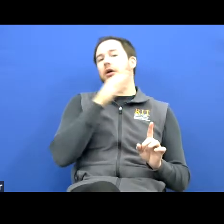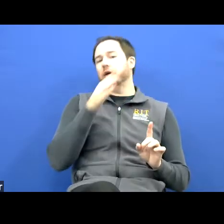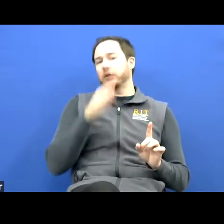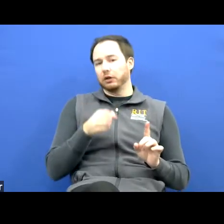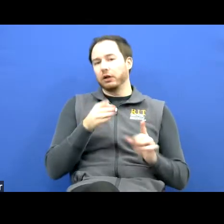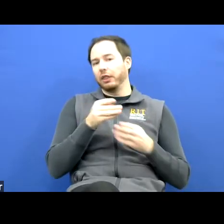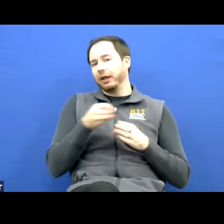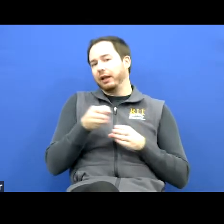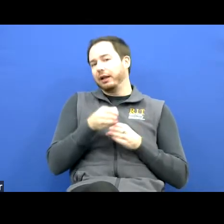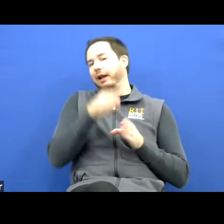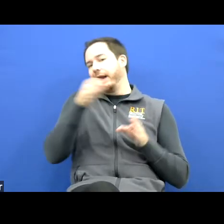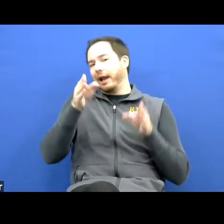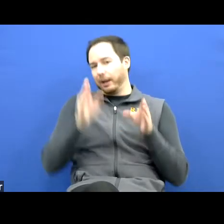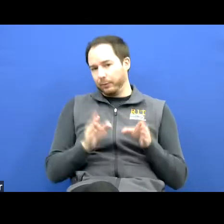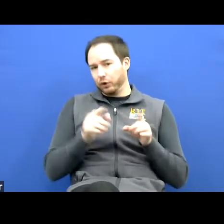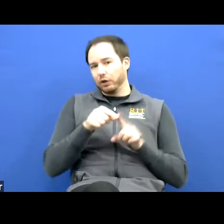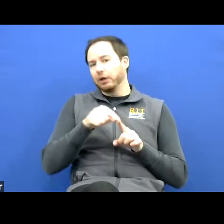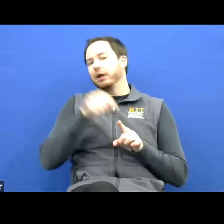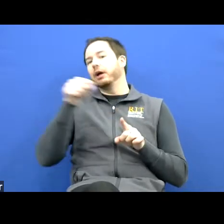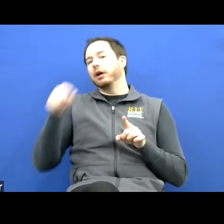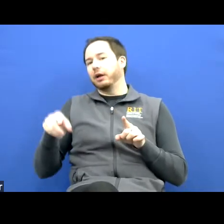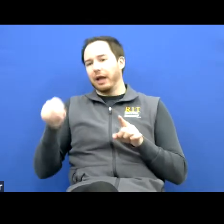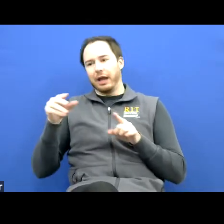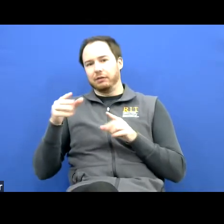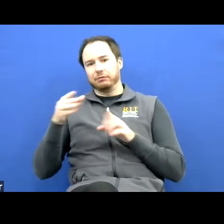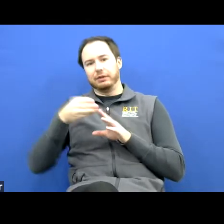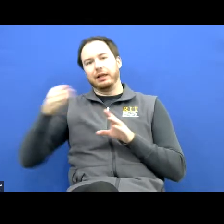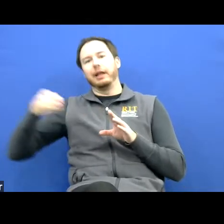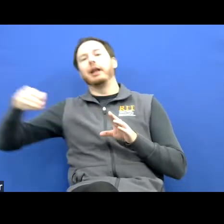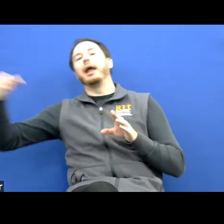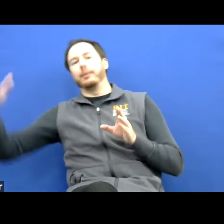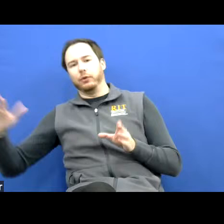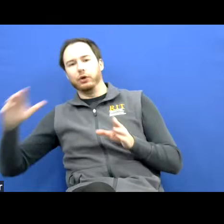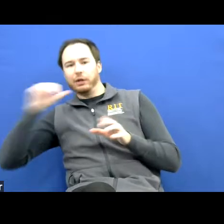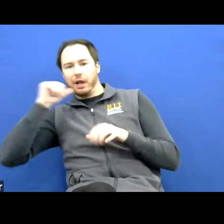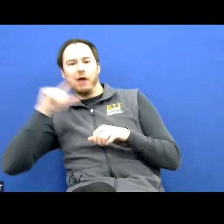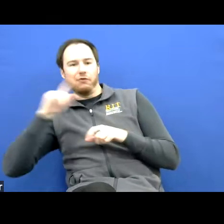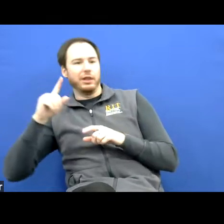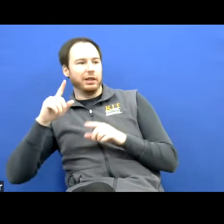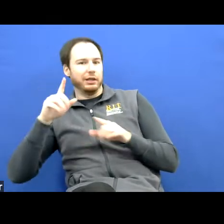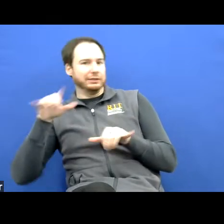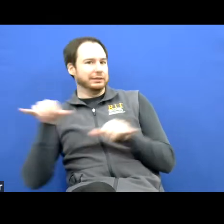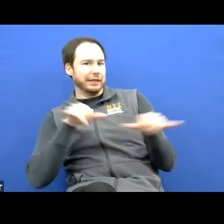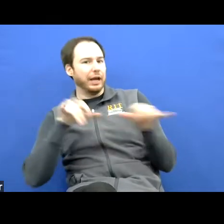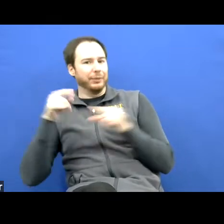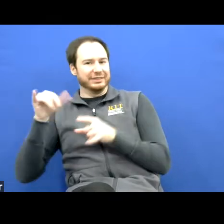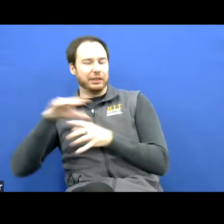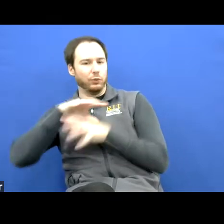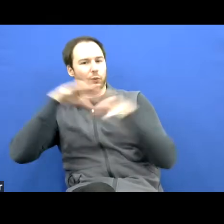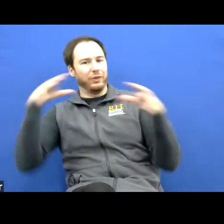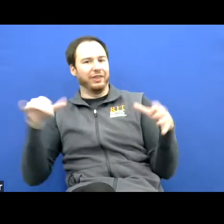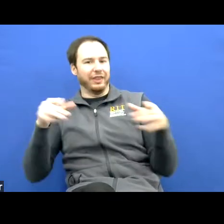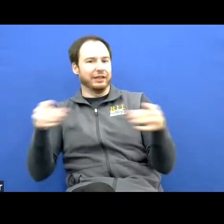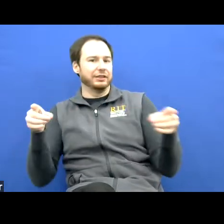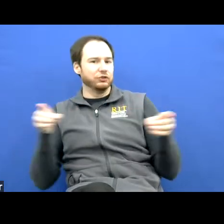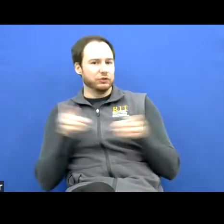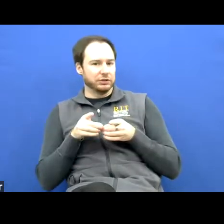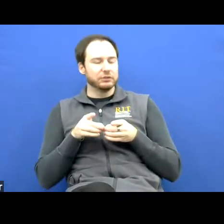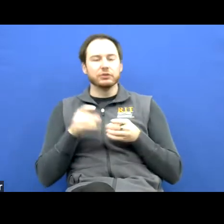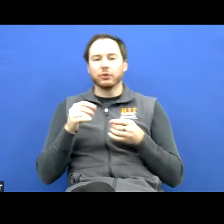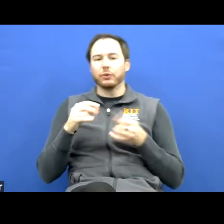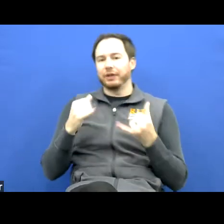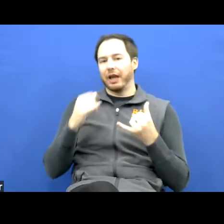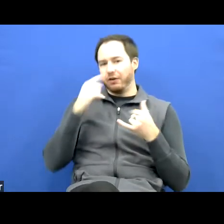contributing properties, but it also affects the non-contributing properties as well. So then, hearing nothing further, I'm going to close